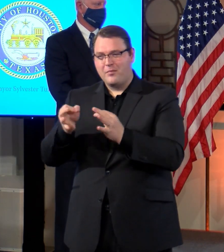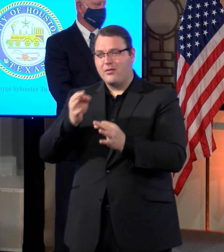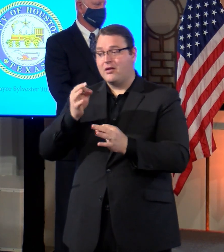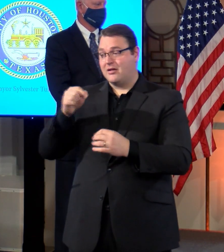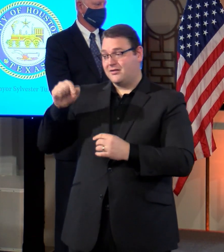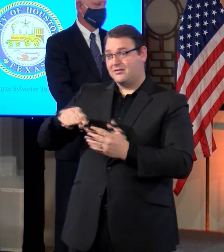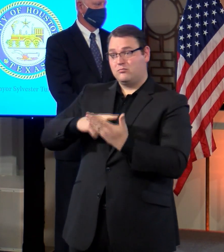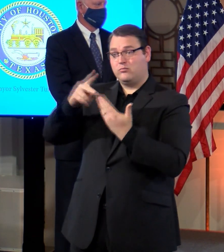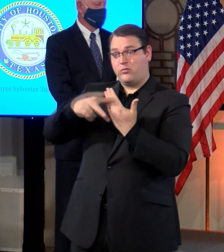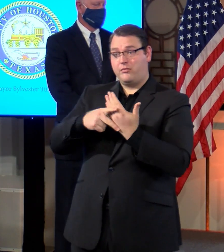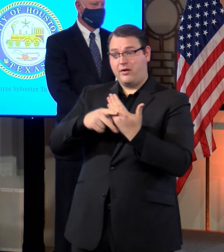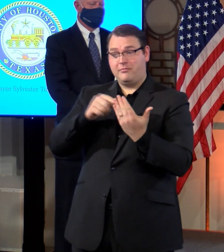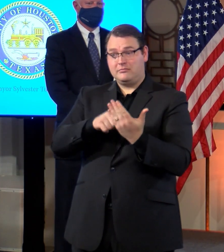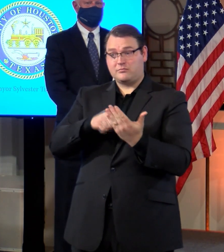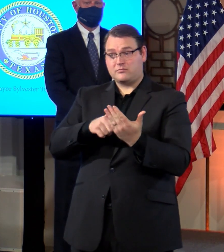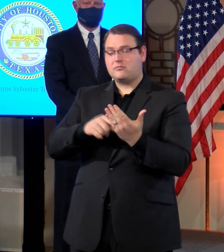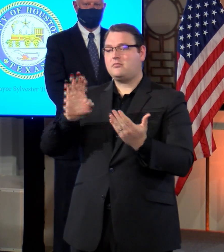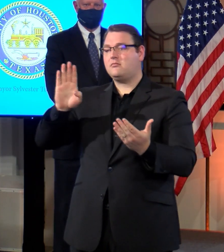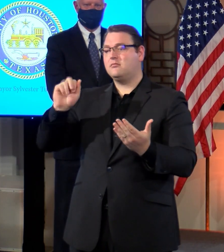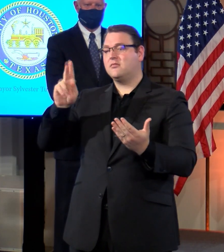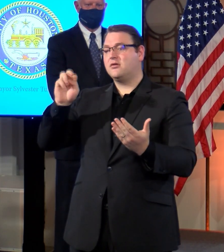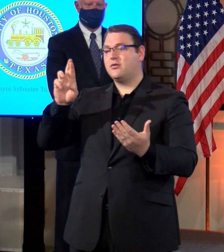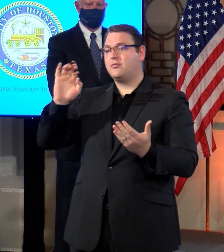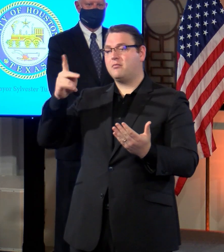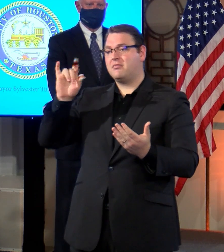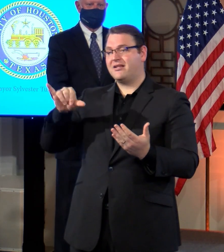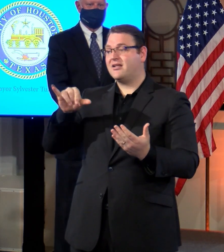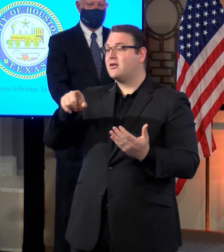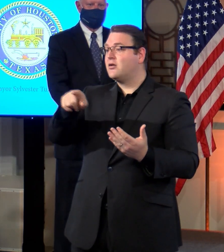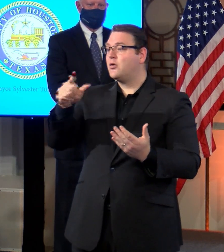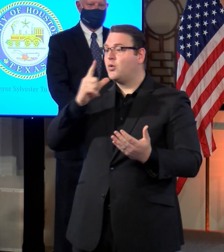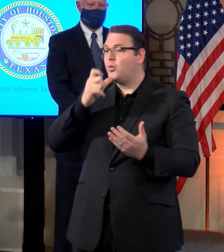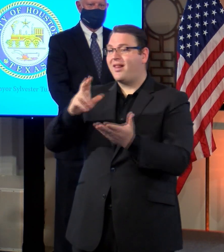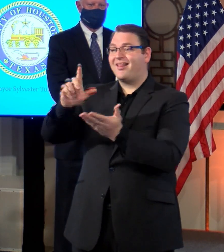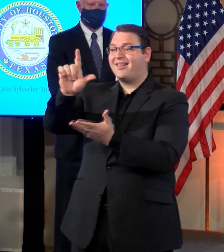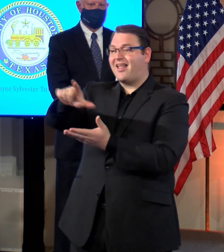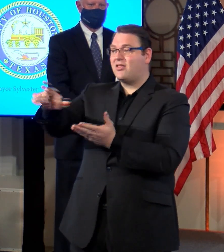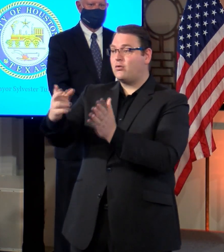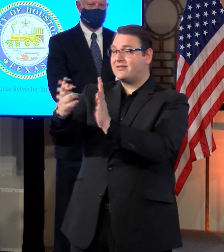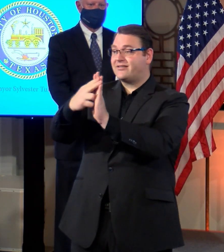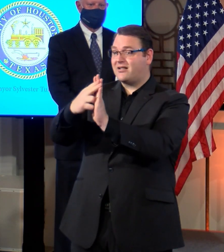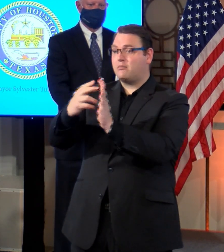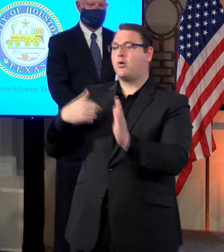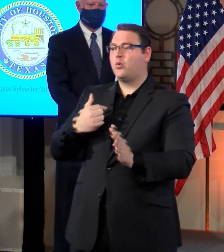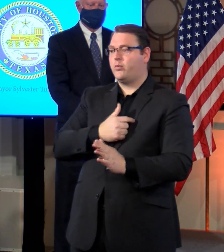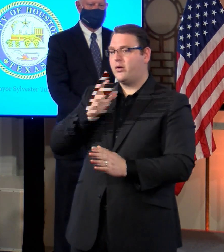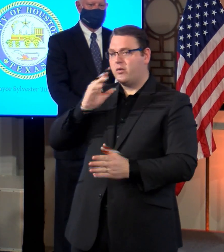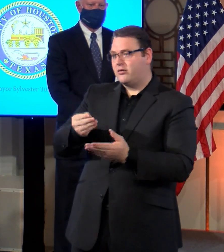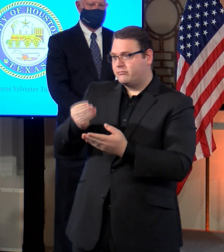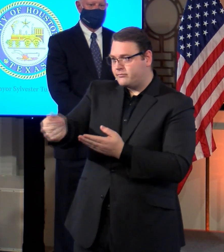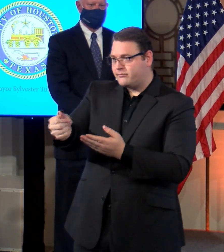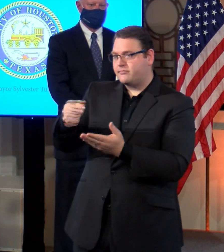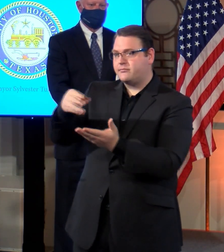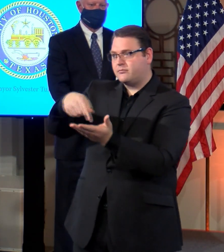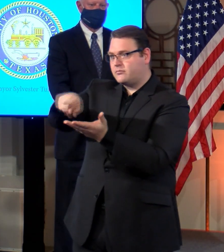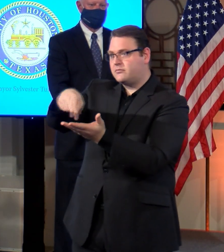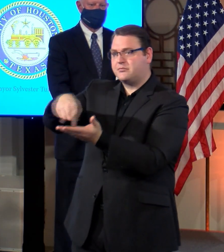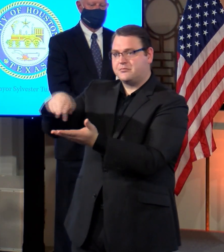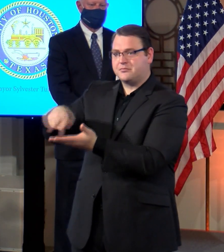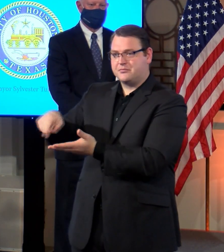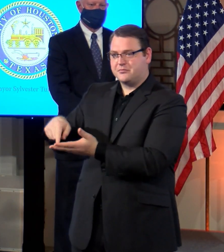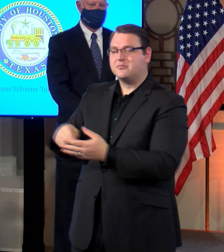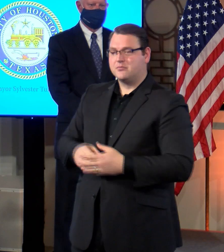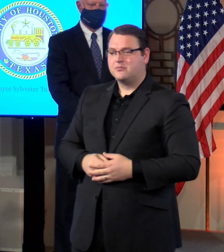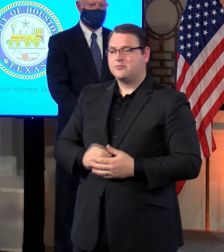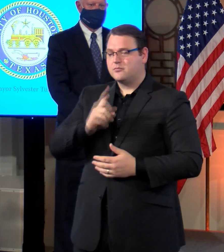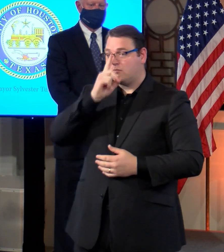be providing the direct payments to the enrolled landlords. The assistance will pay and offset the tenant's